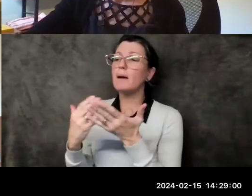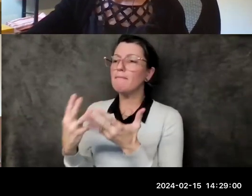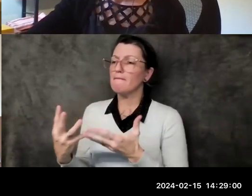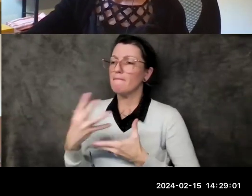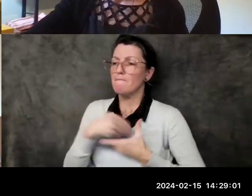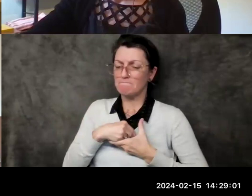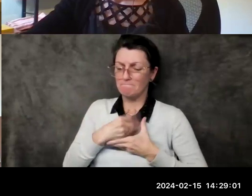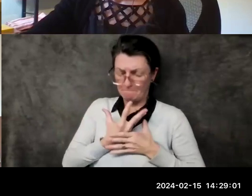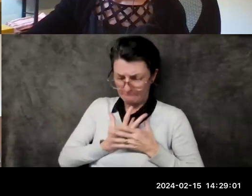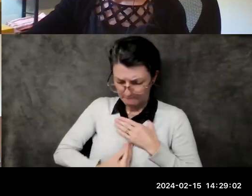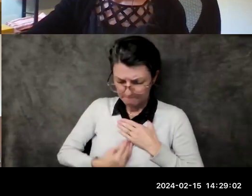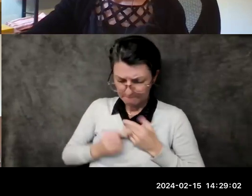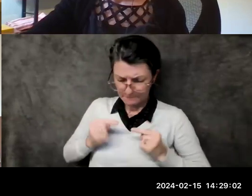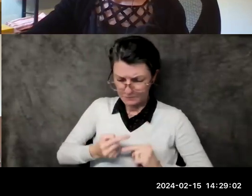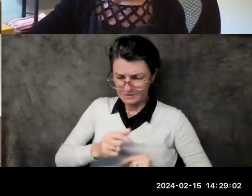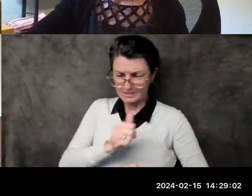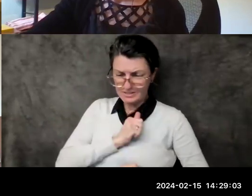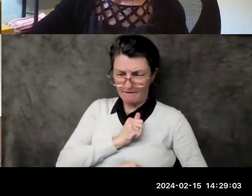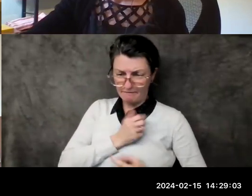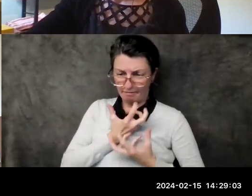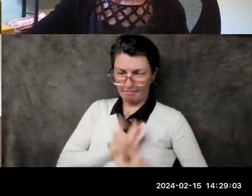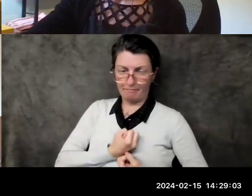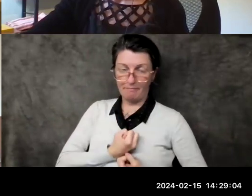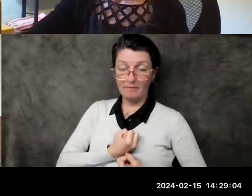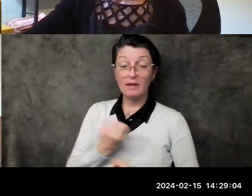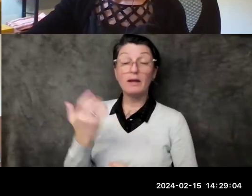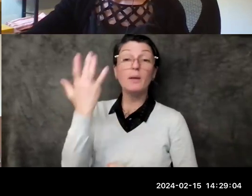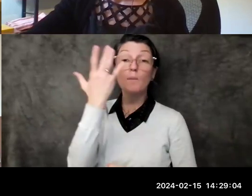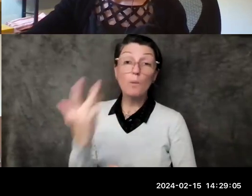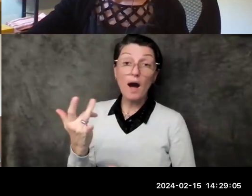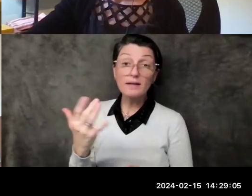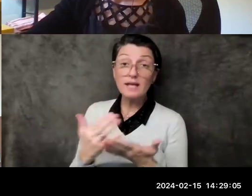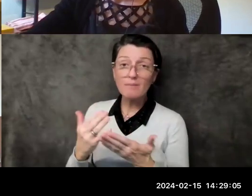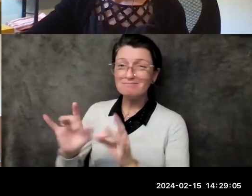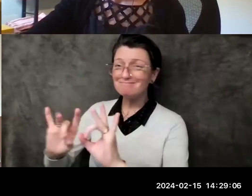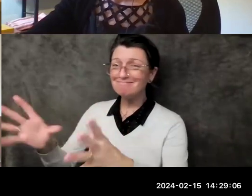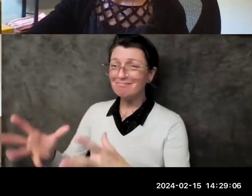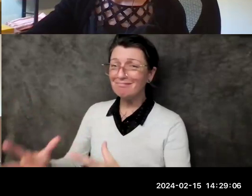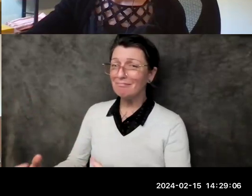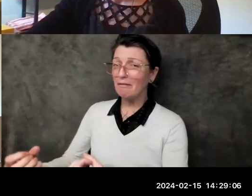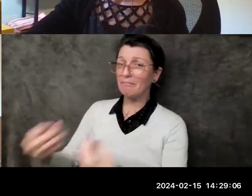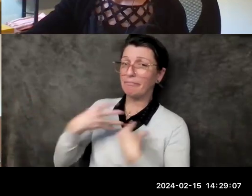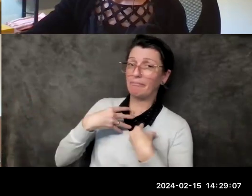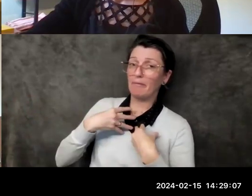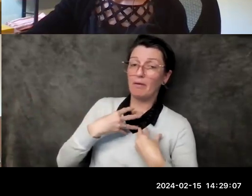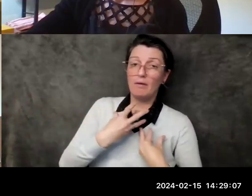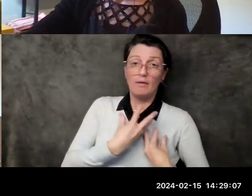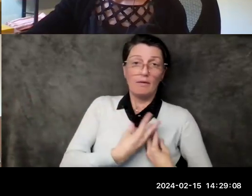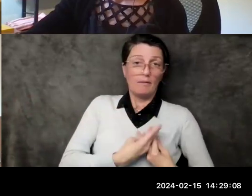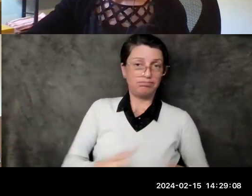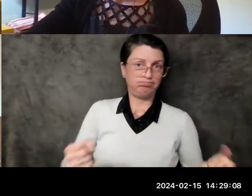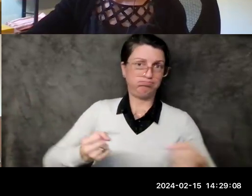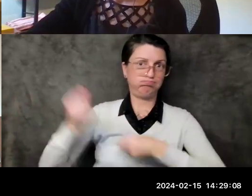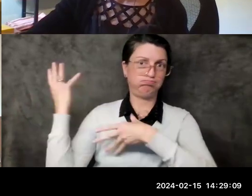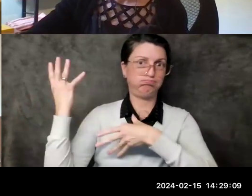harm to yourself? And what causes somebody to want to break the cycles of violence? So I don't have any answers.